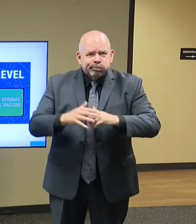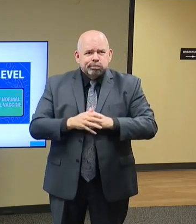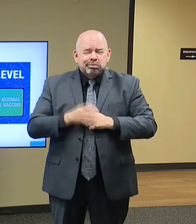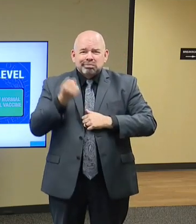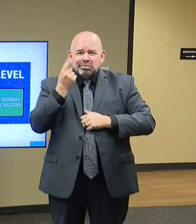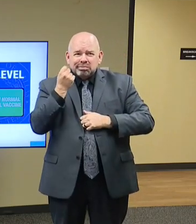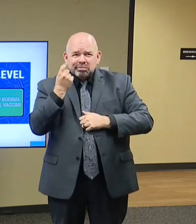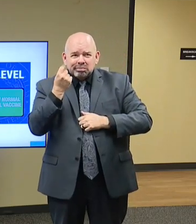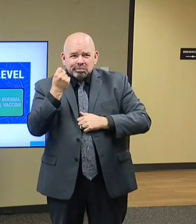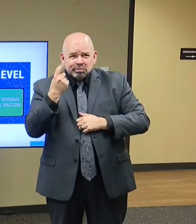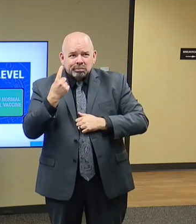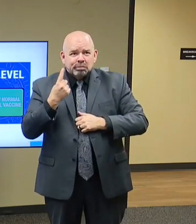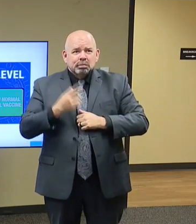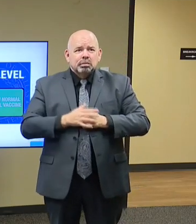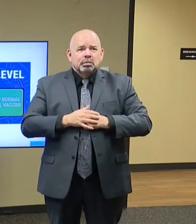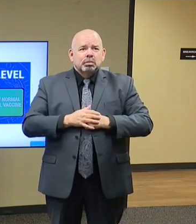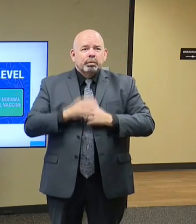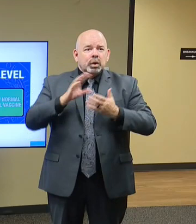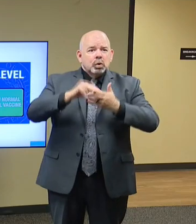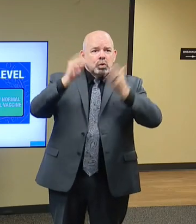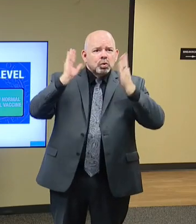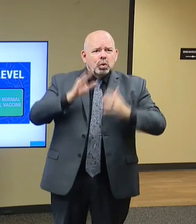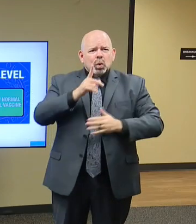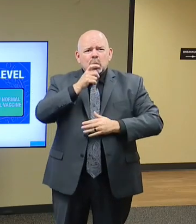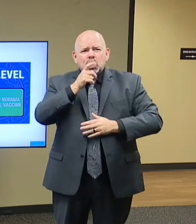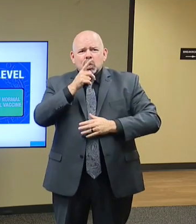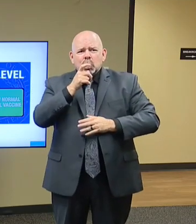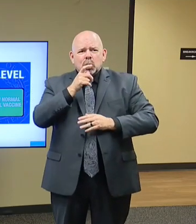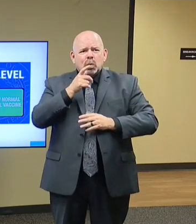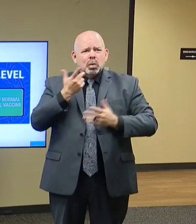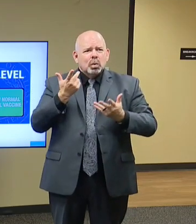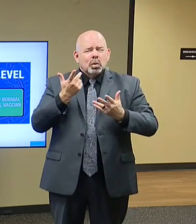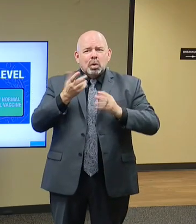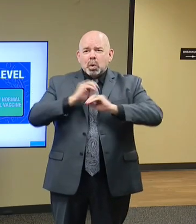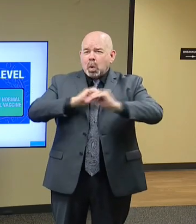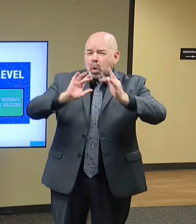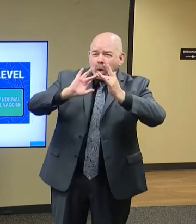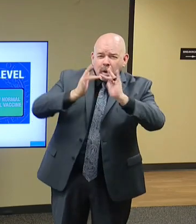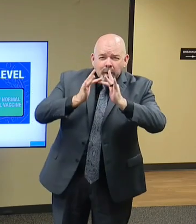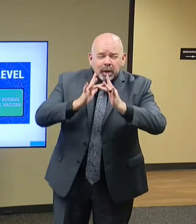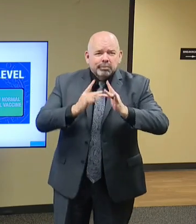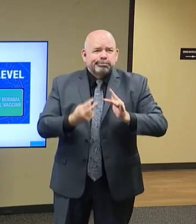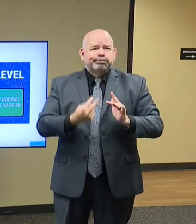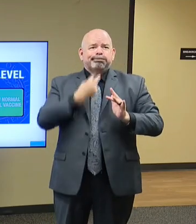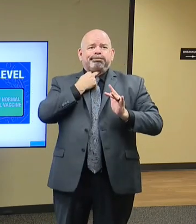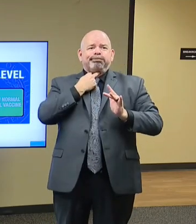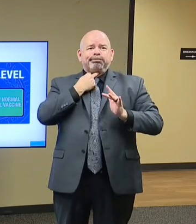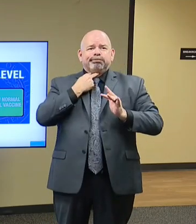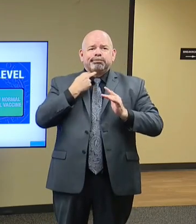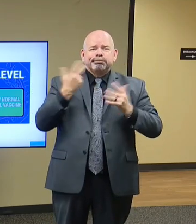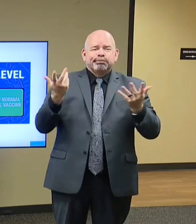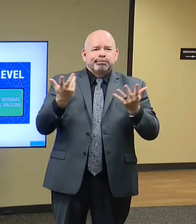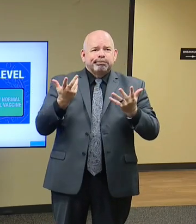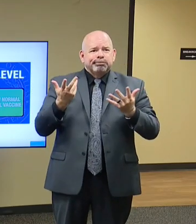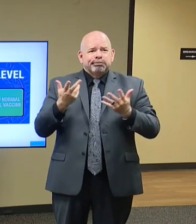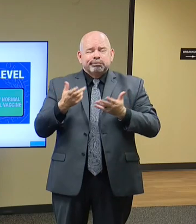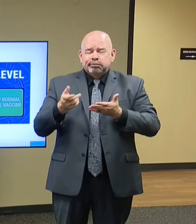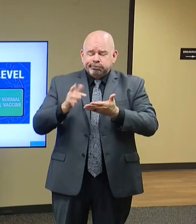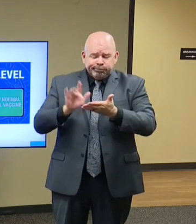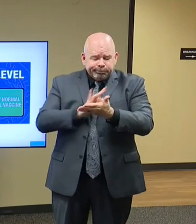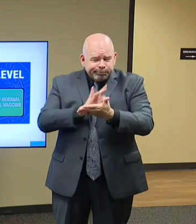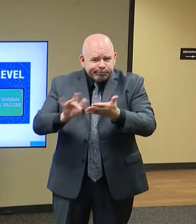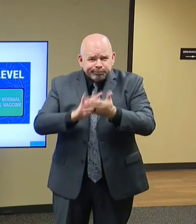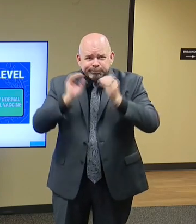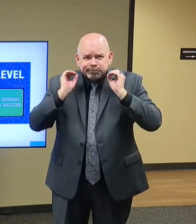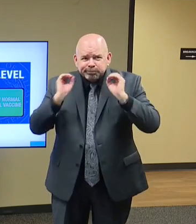such as students without access to the internet or remote devices, students who need to come in for a placement